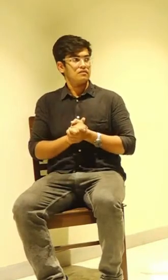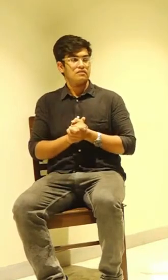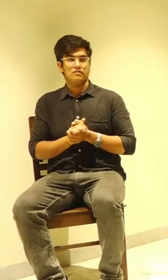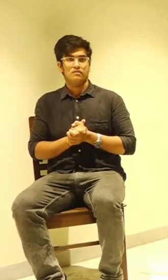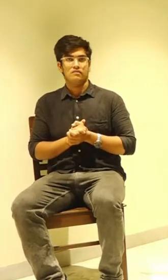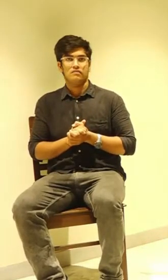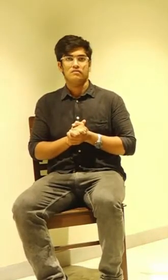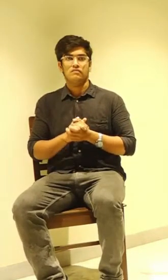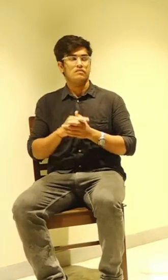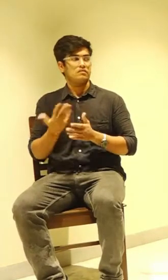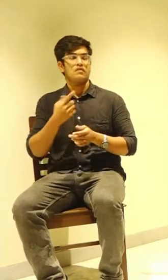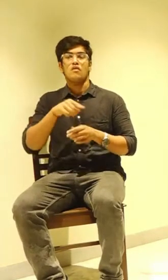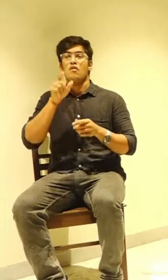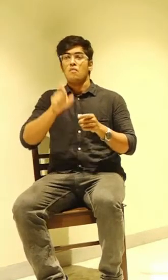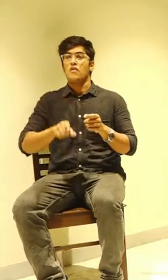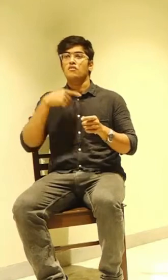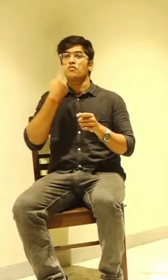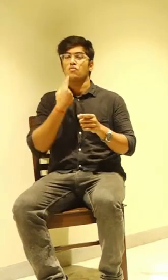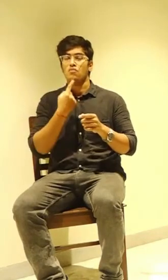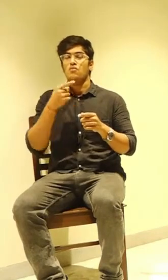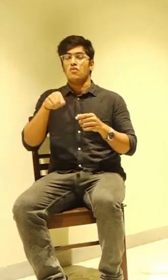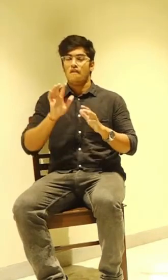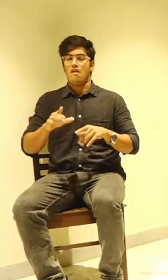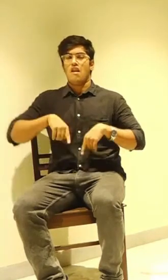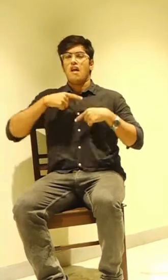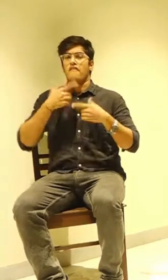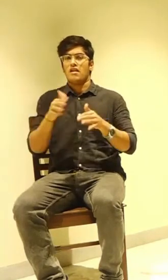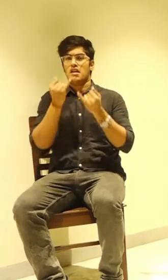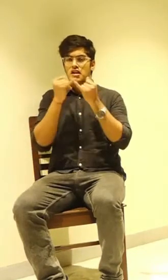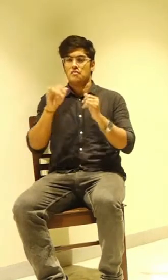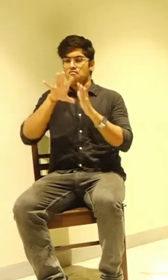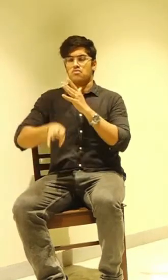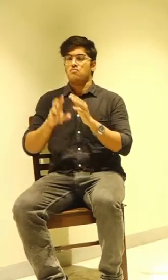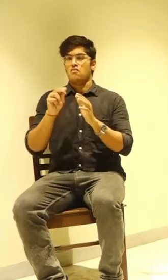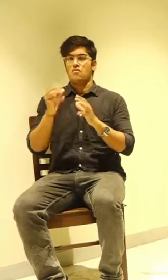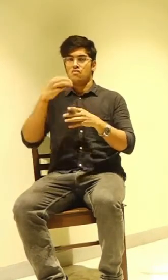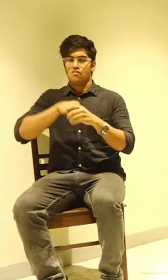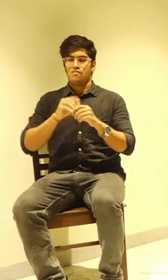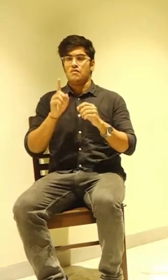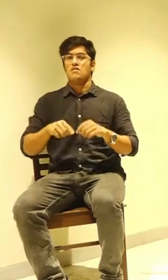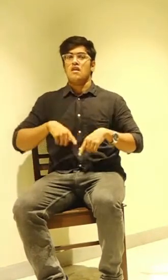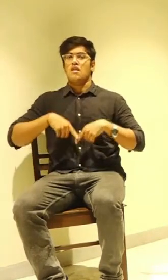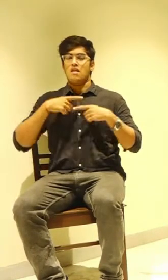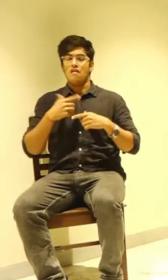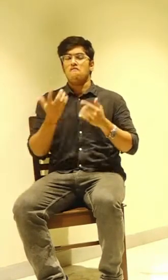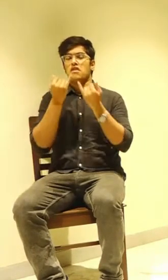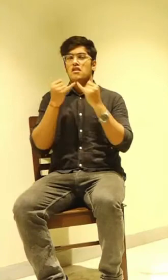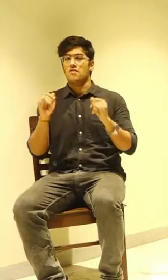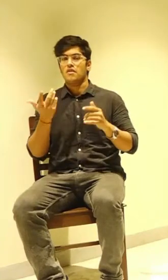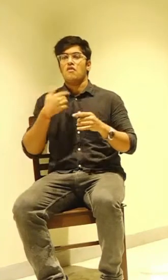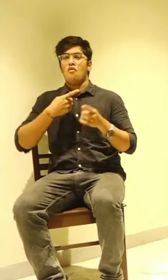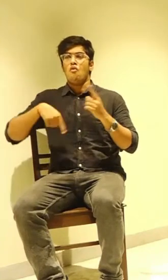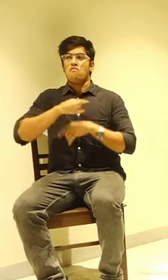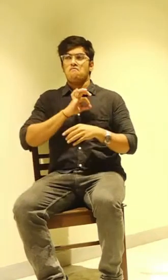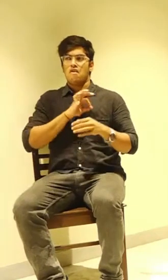liberty, except according to procedure established by law. Yes. The question is of a deprivation of life and liberty. Life, liberty, things that we really hold